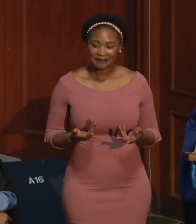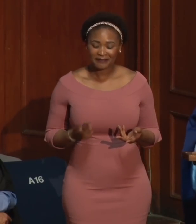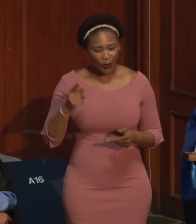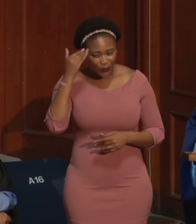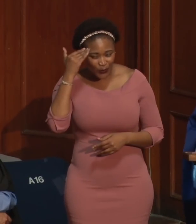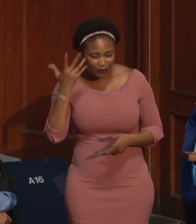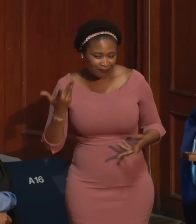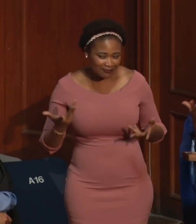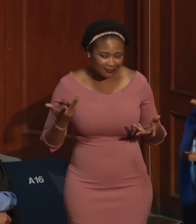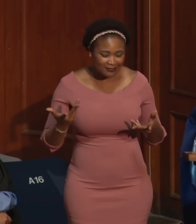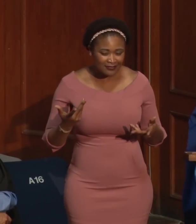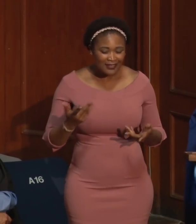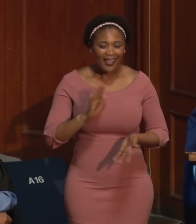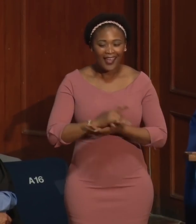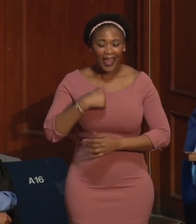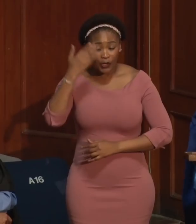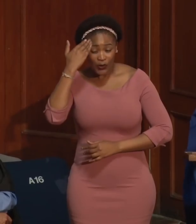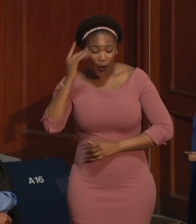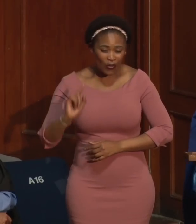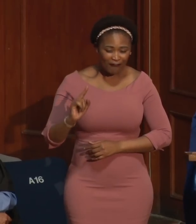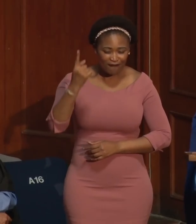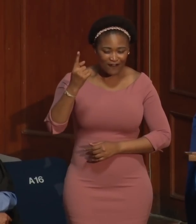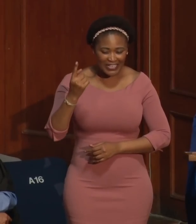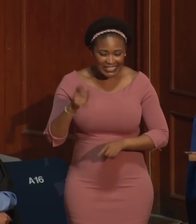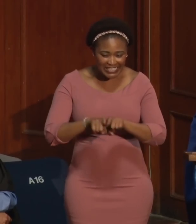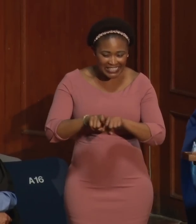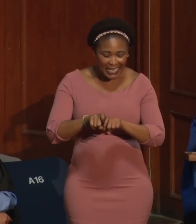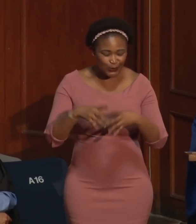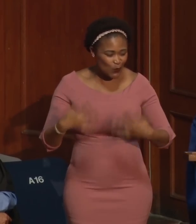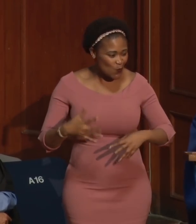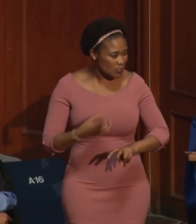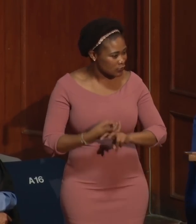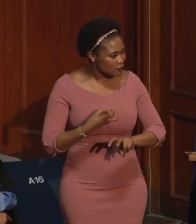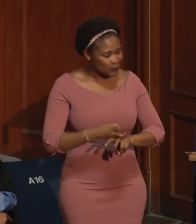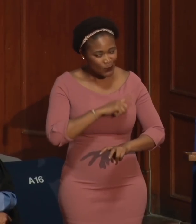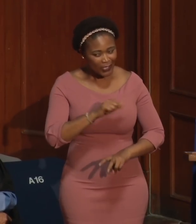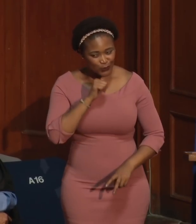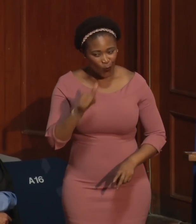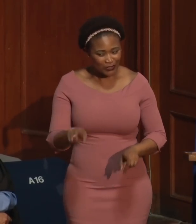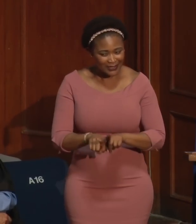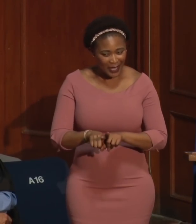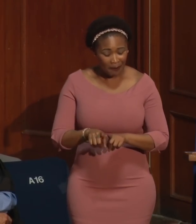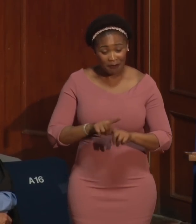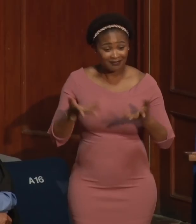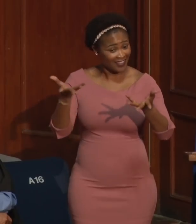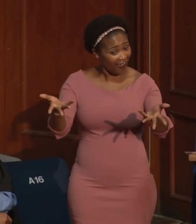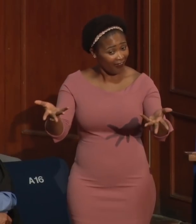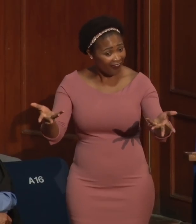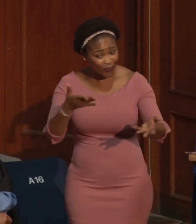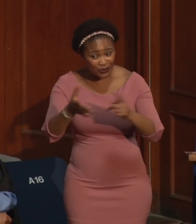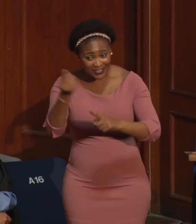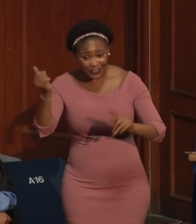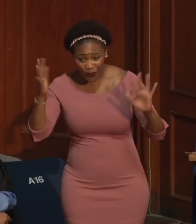you know, and I know the first few tests are a bit rough because that's not your thing, you know. But here you are, you made it.